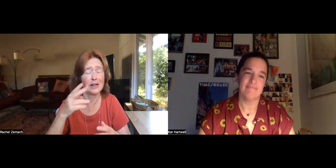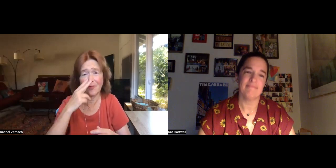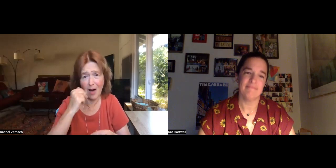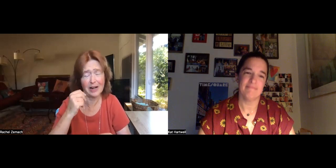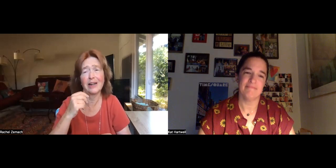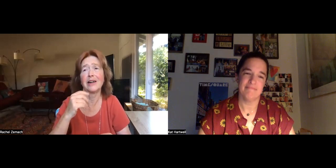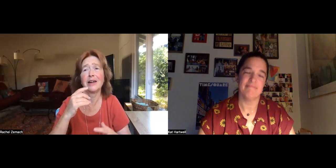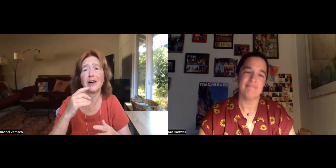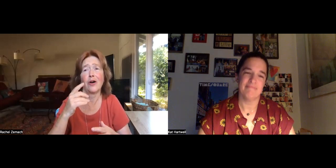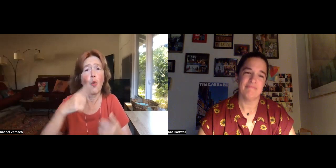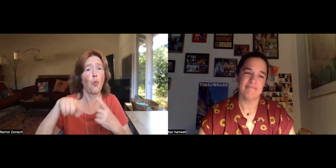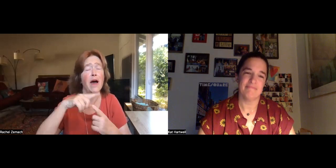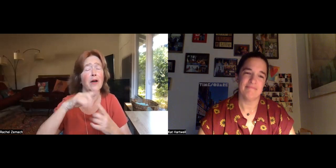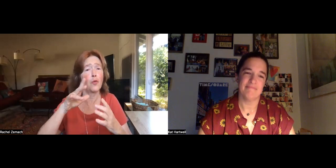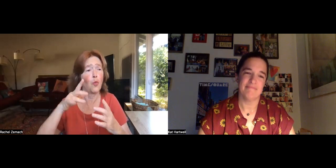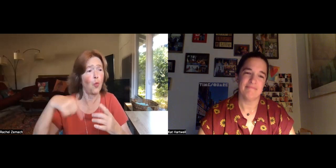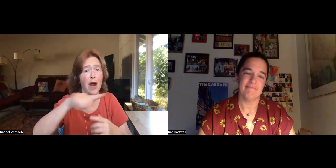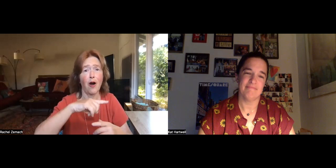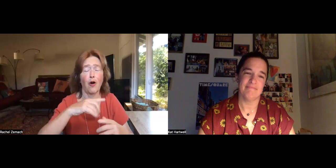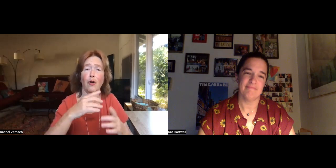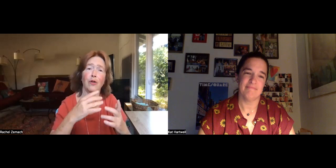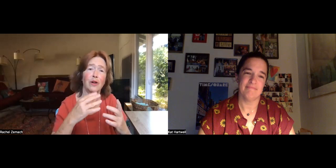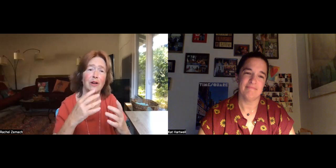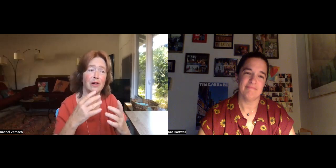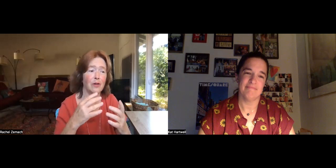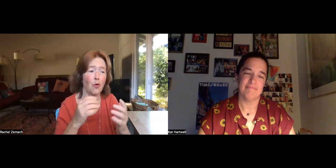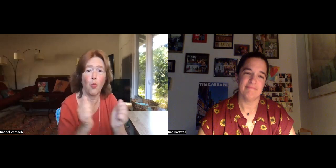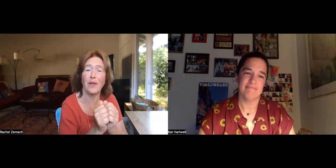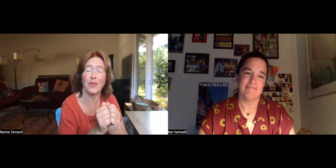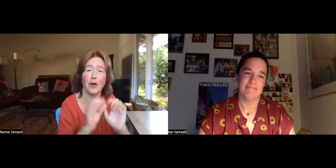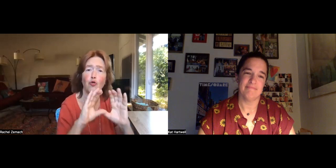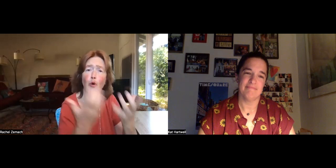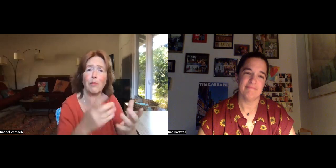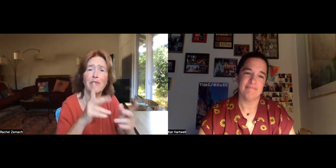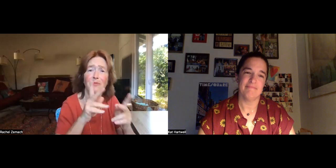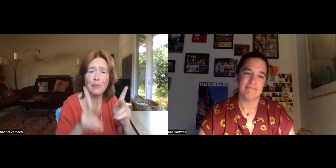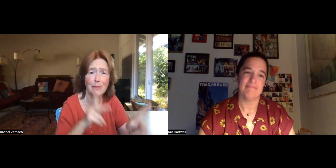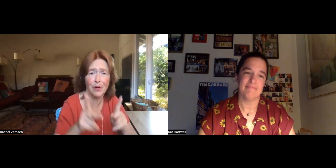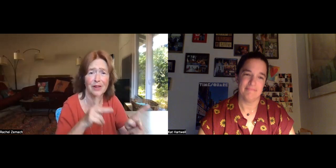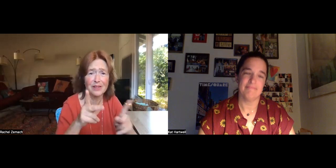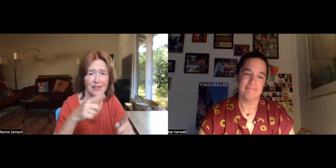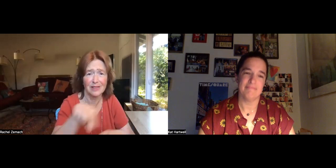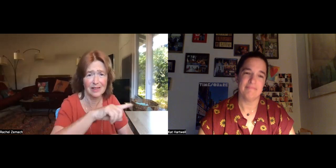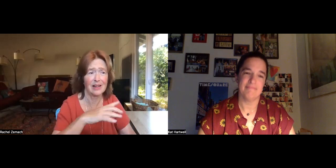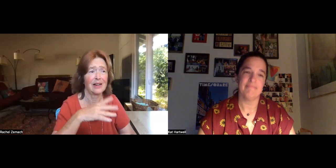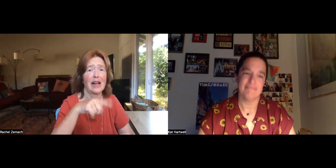it's funny when we're with a group of people